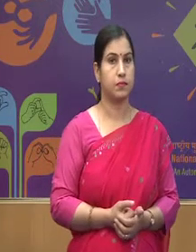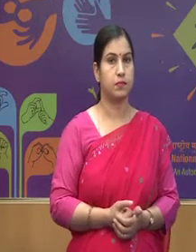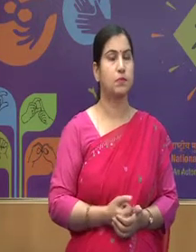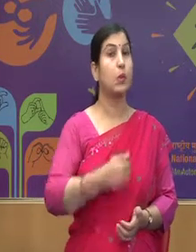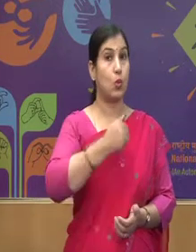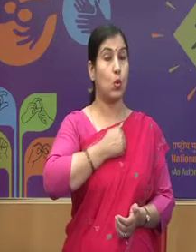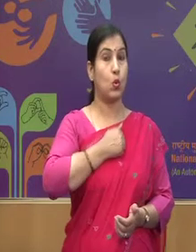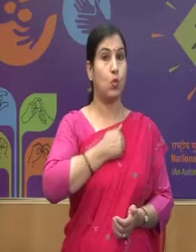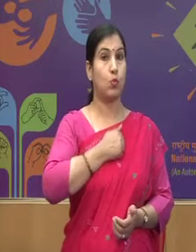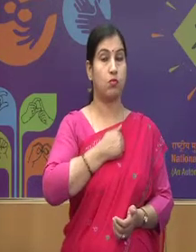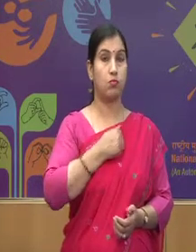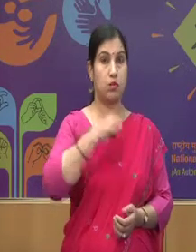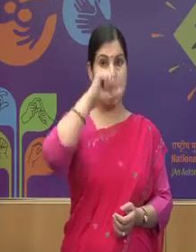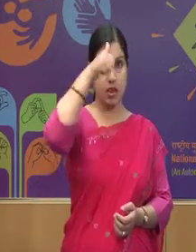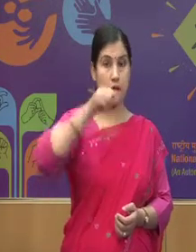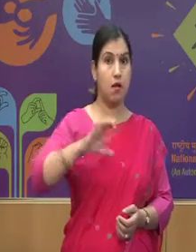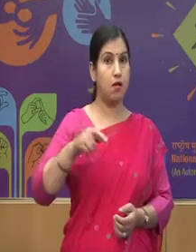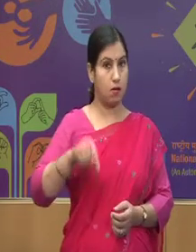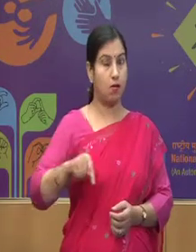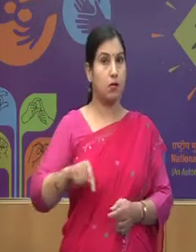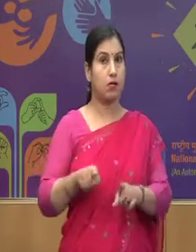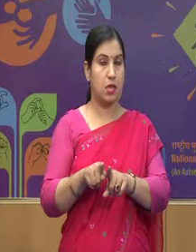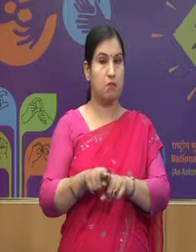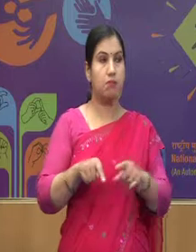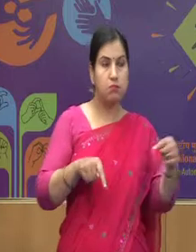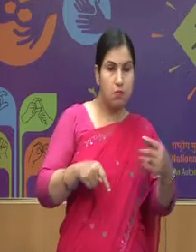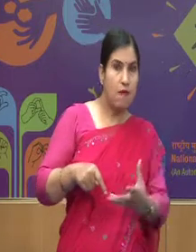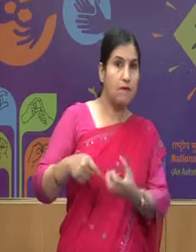Our country India was one such land.